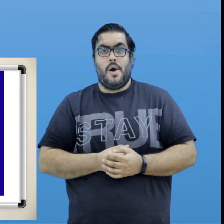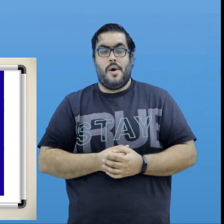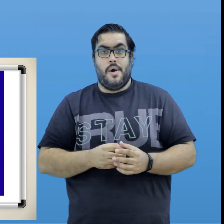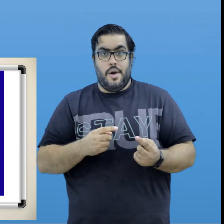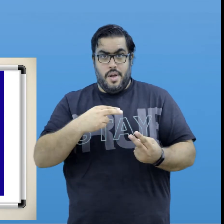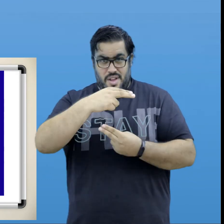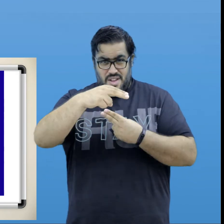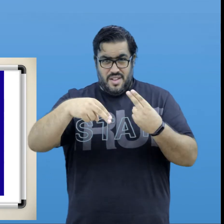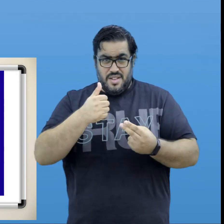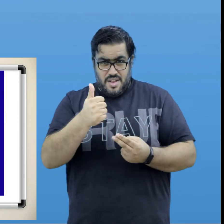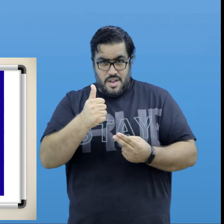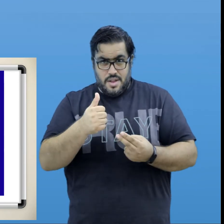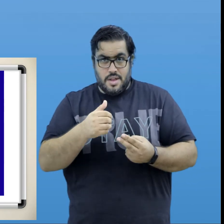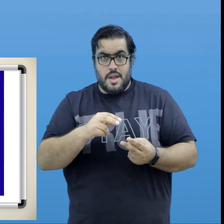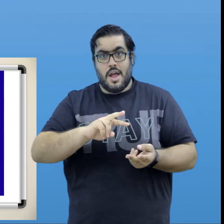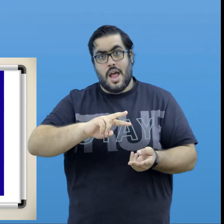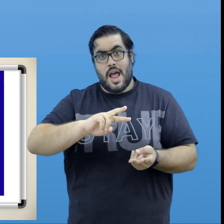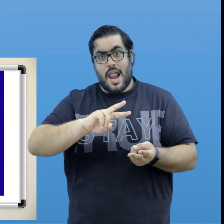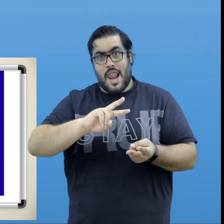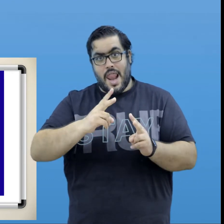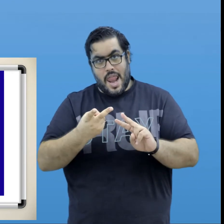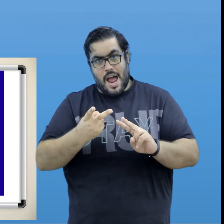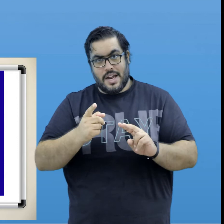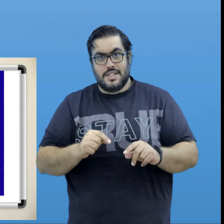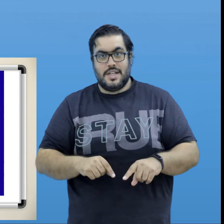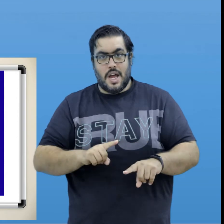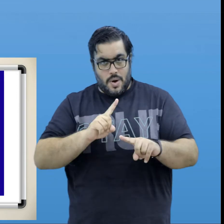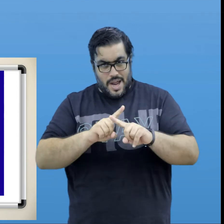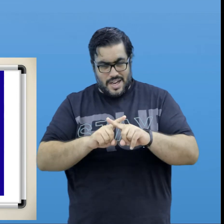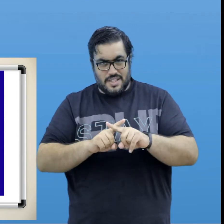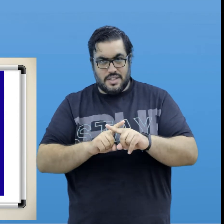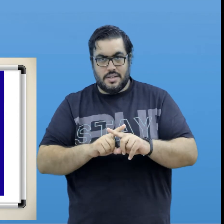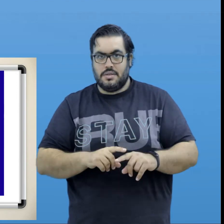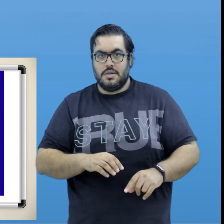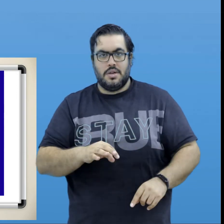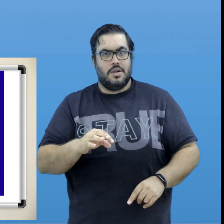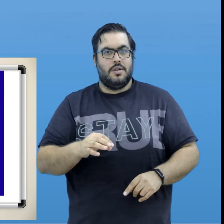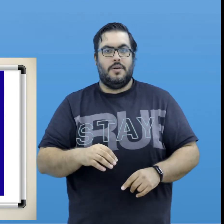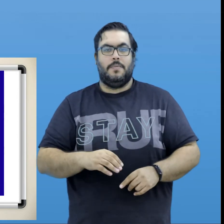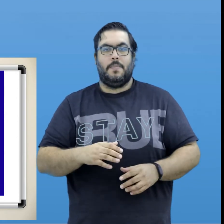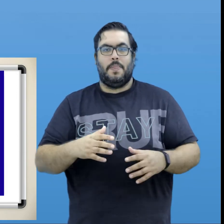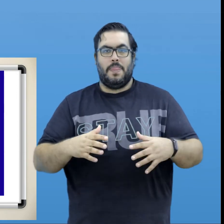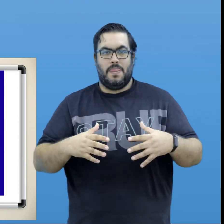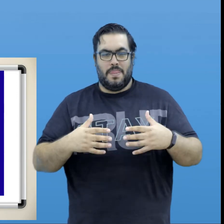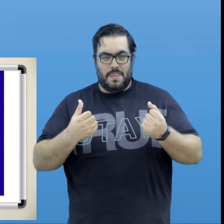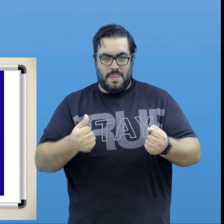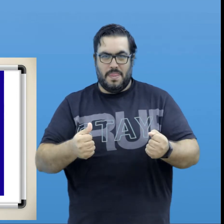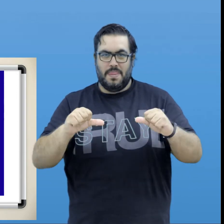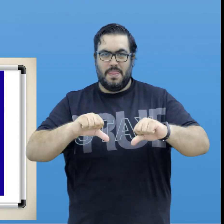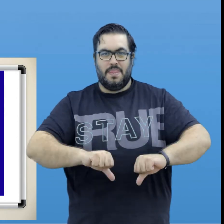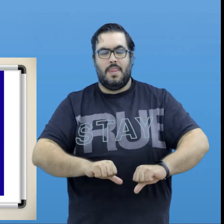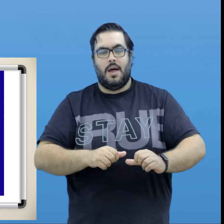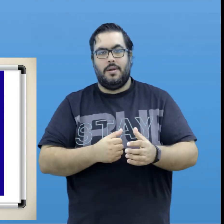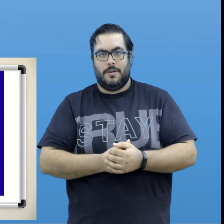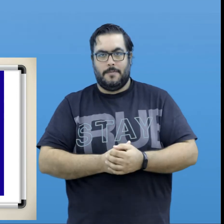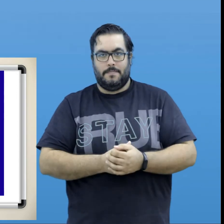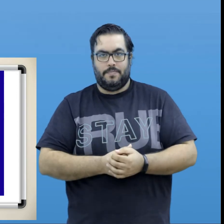is unhealthy. For example, Noor prepares wholesome meals for her family.